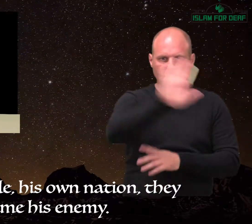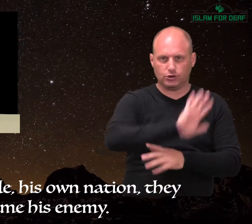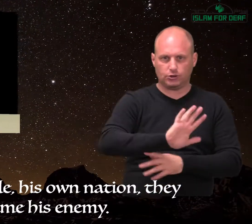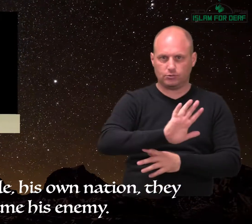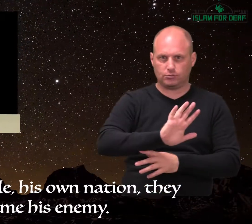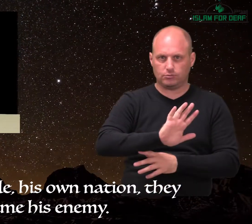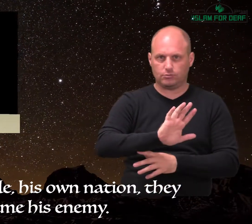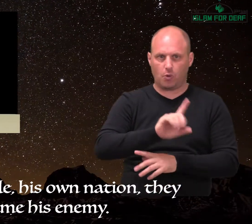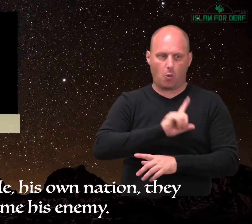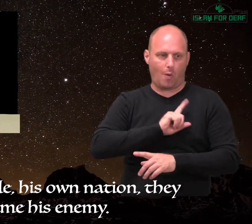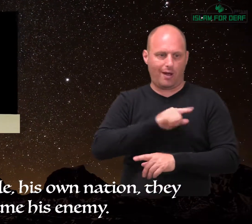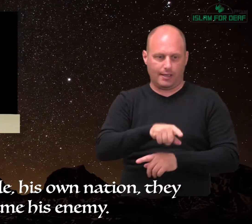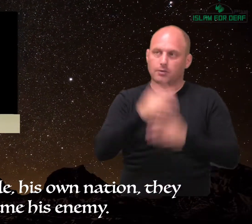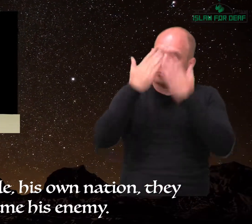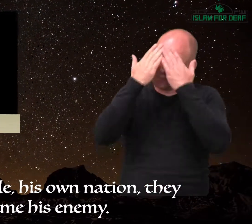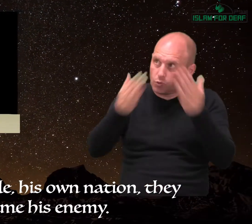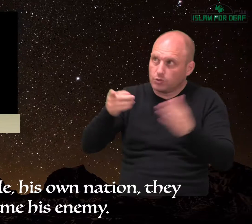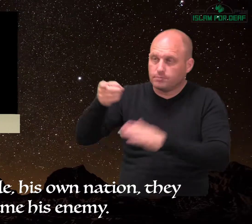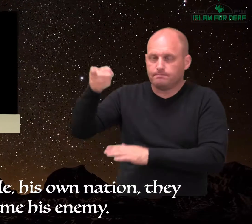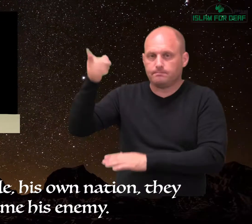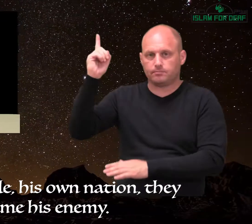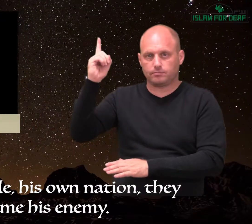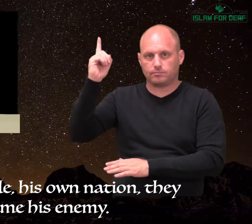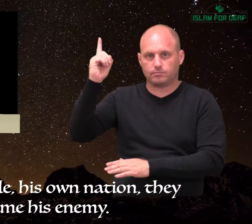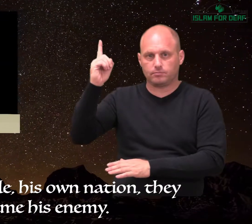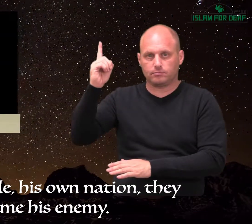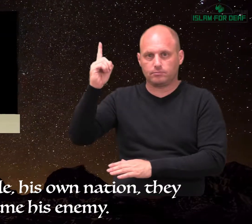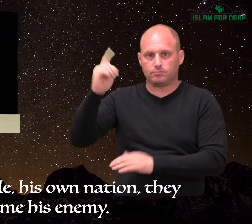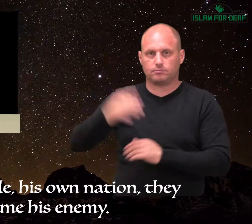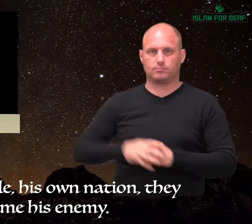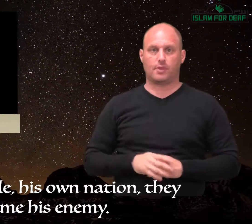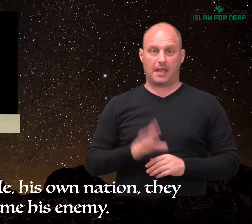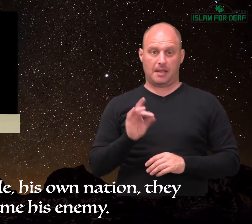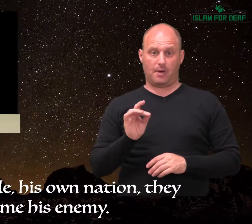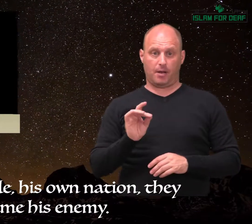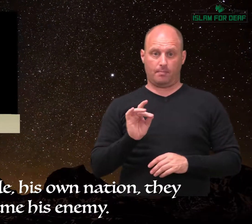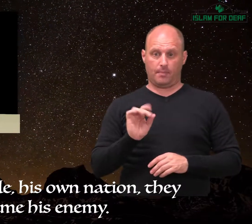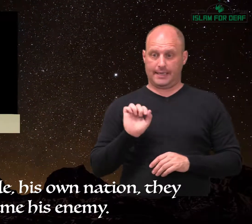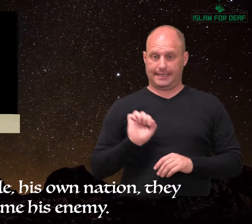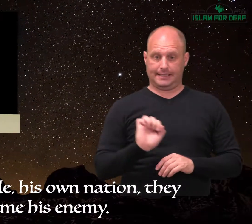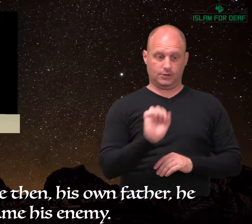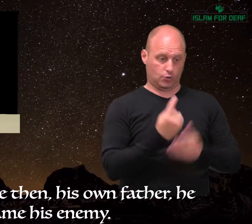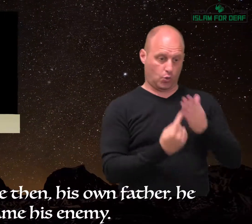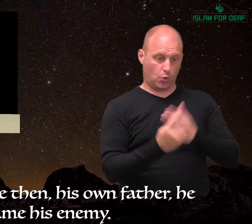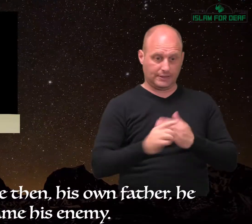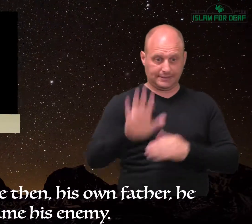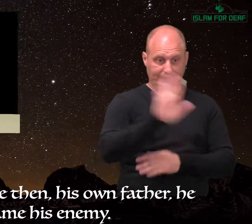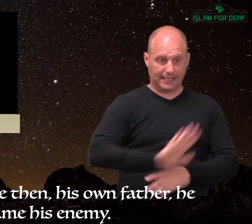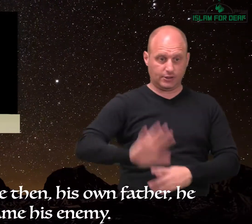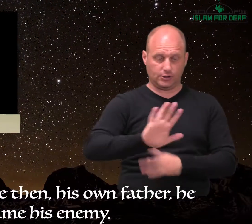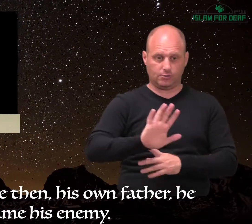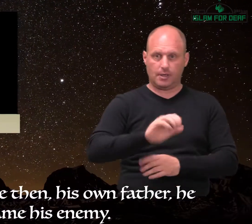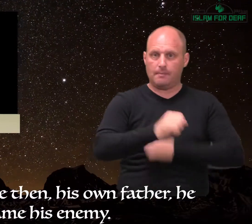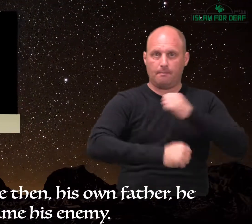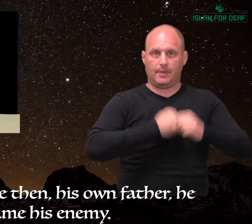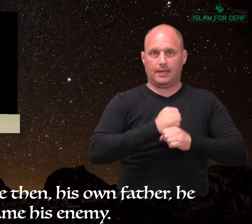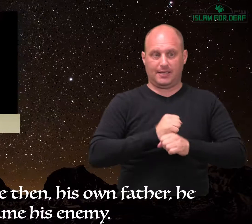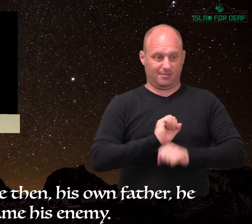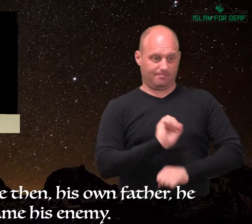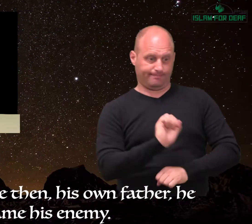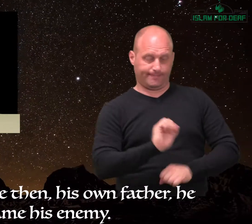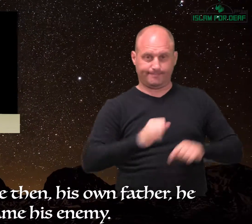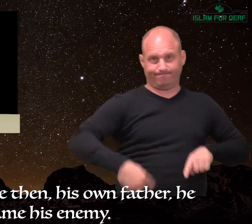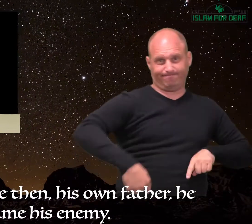His own people, his own nation, they became his enemy. And even before them,